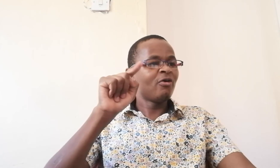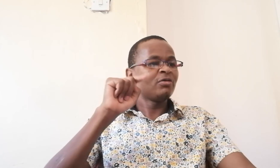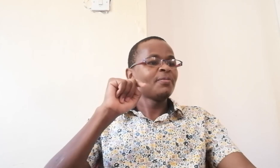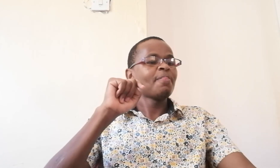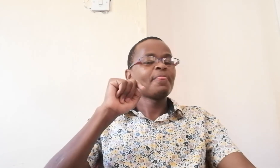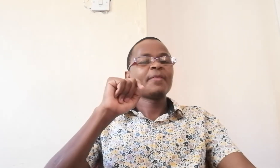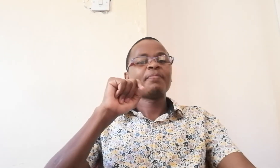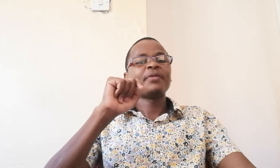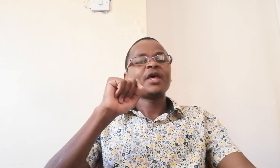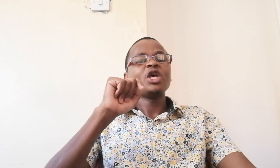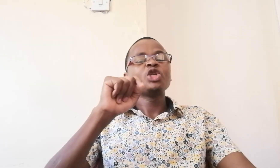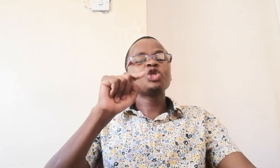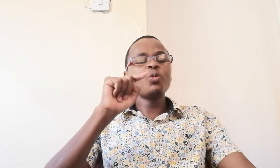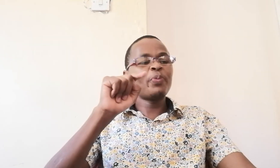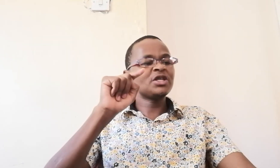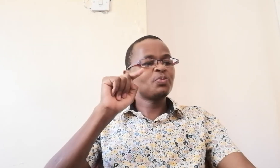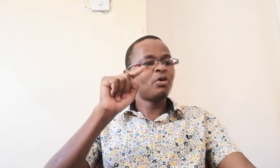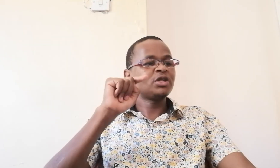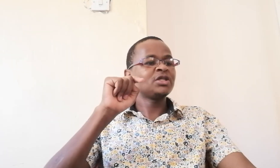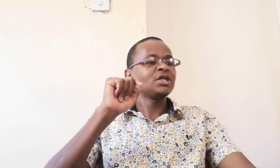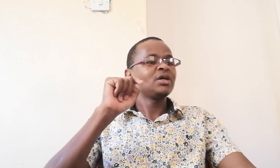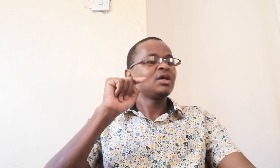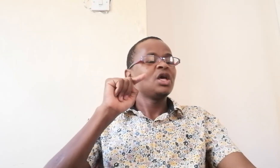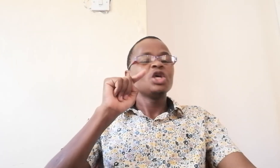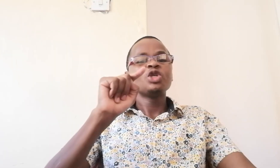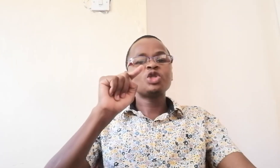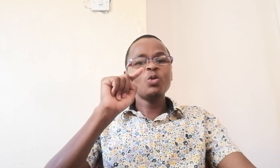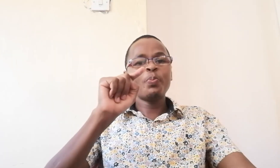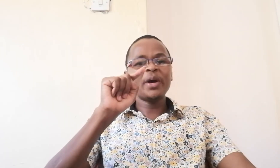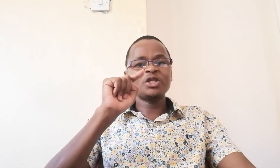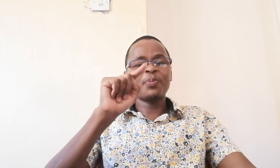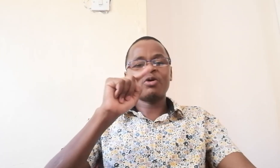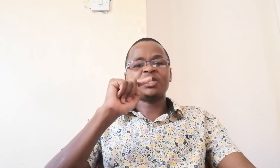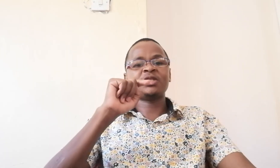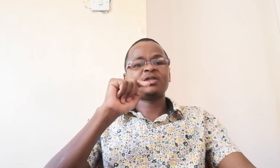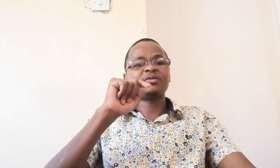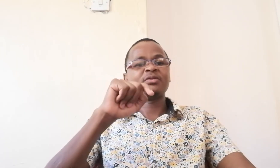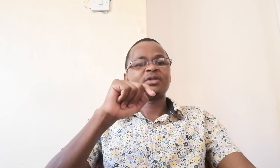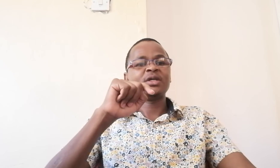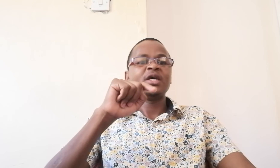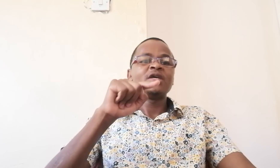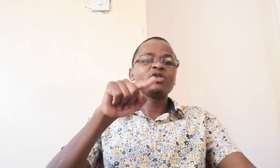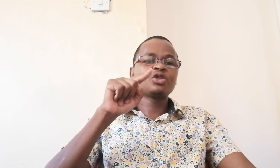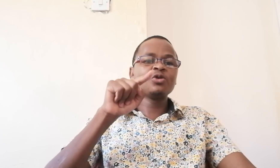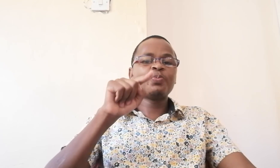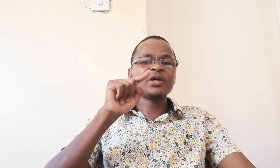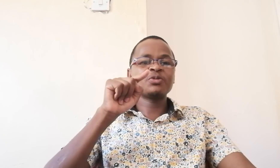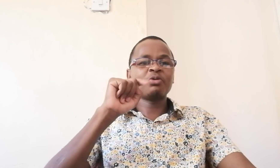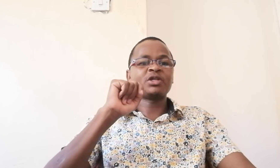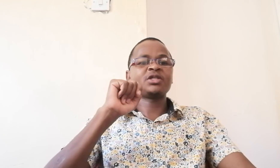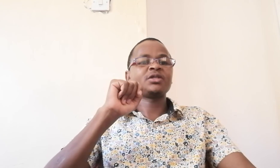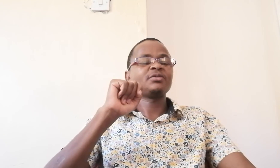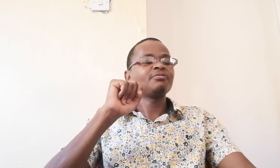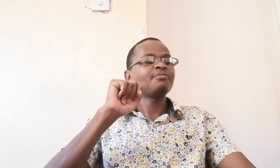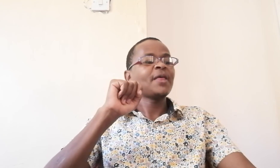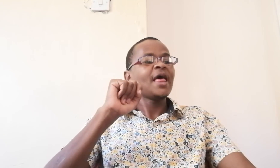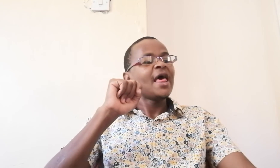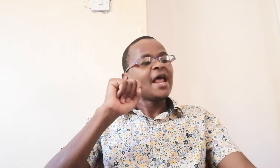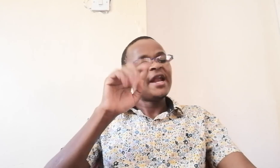4, super sport. Super sport. Super sport.